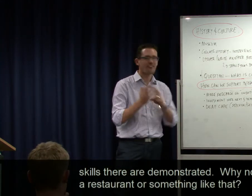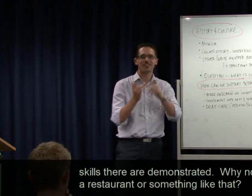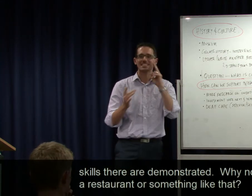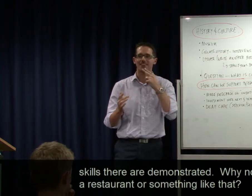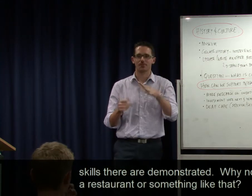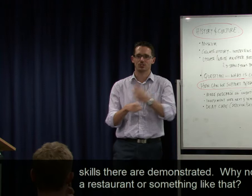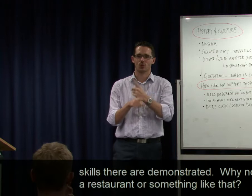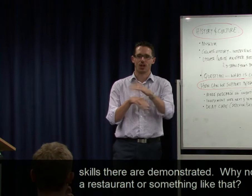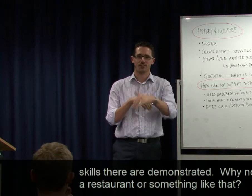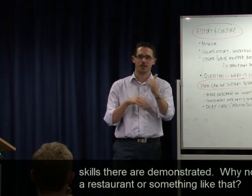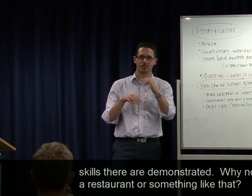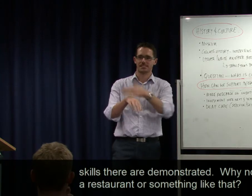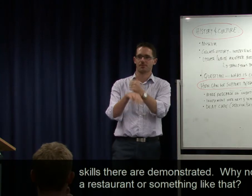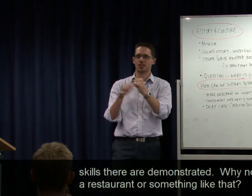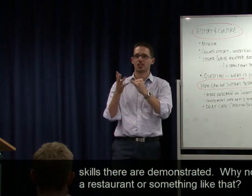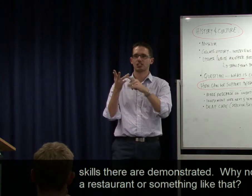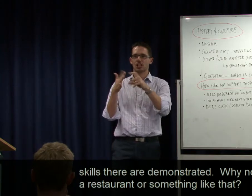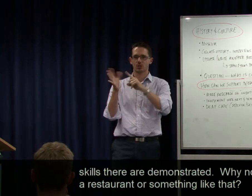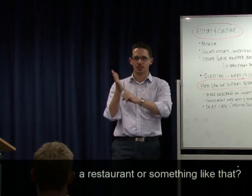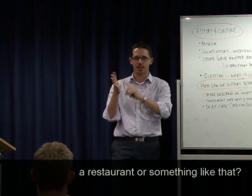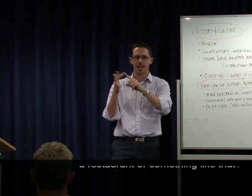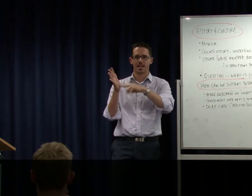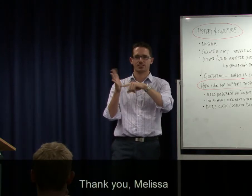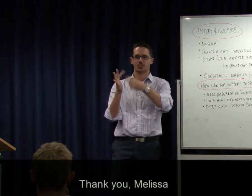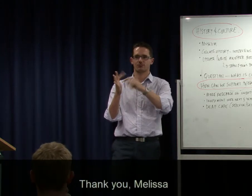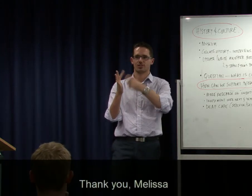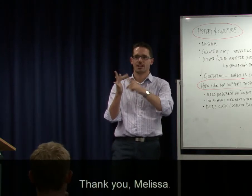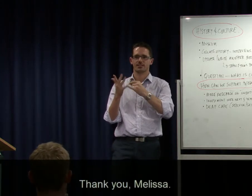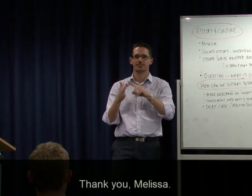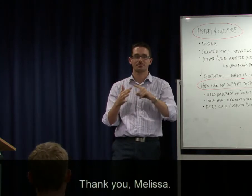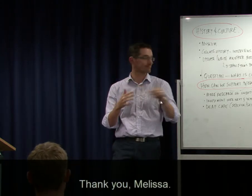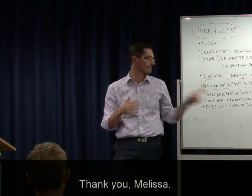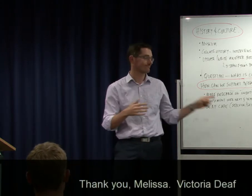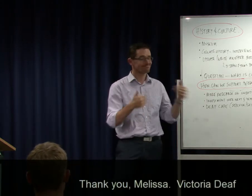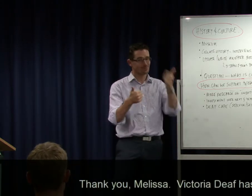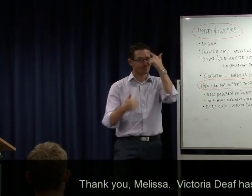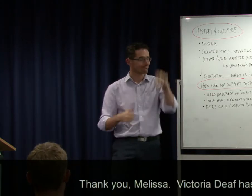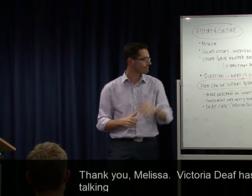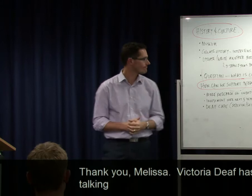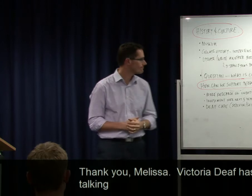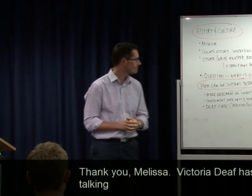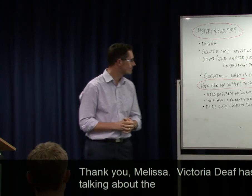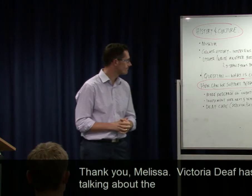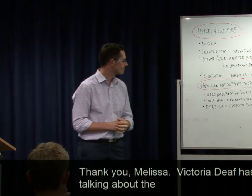Thank you, Melissa. Yeah, Vicdeaf have been talking about the possibility of organising a social enterprise, so that's a very good